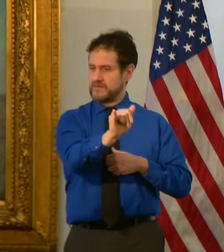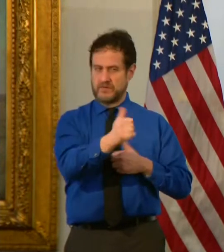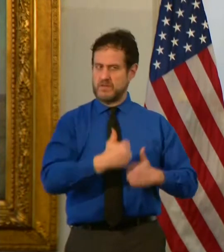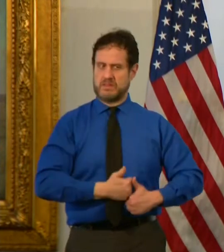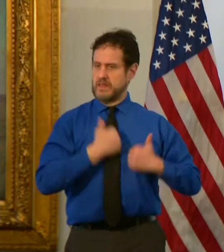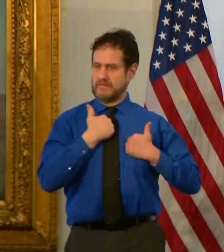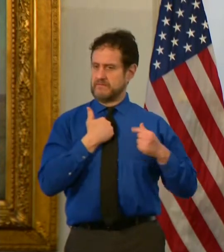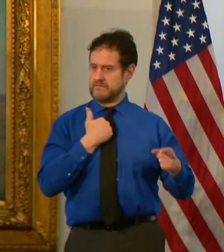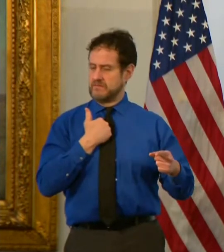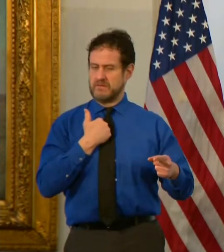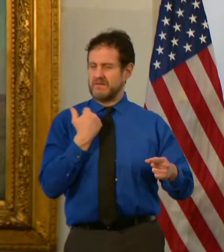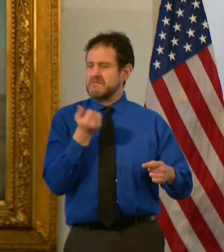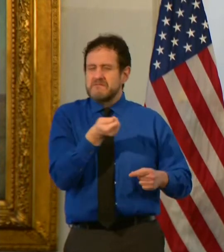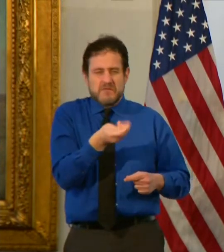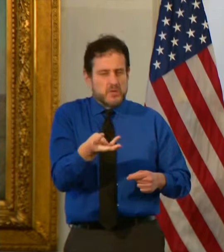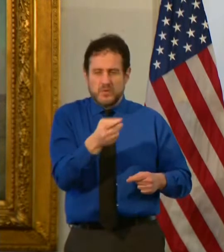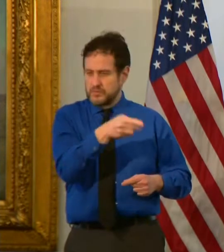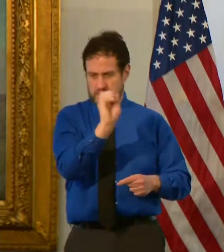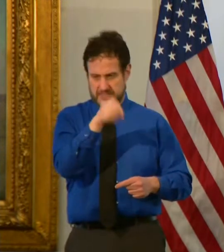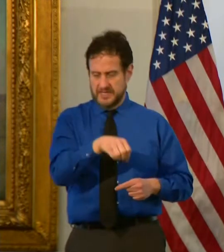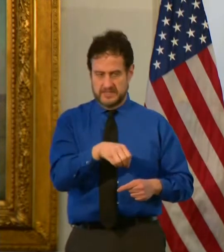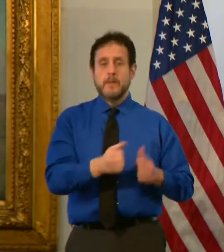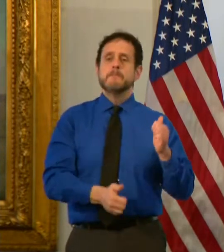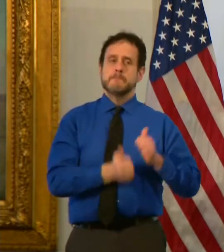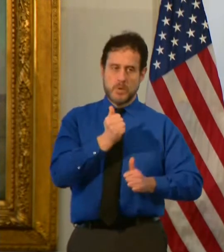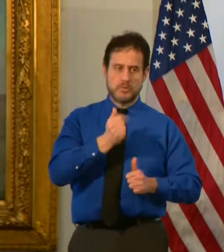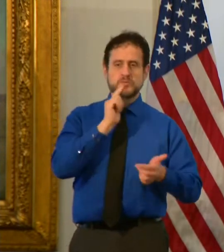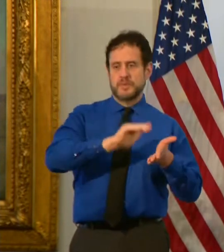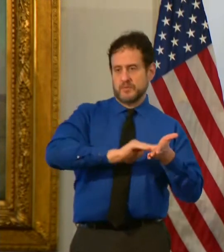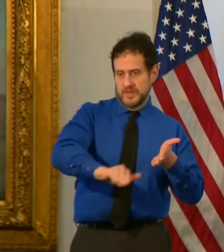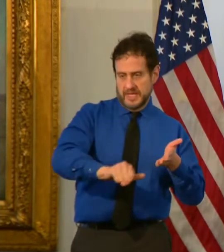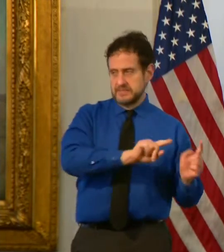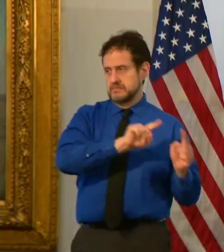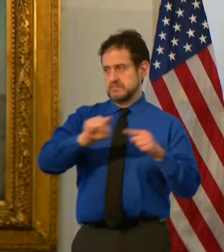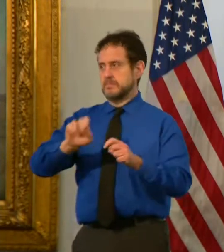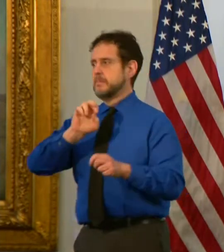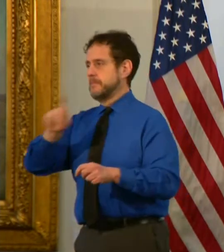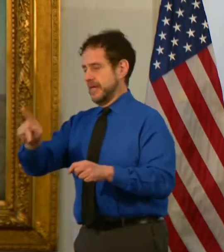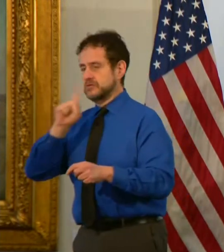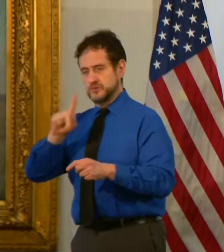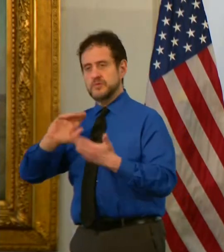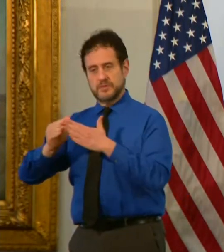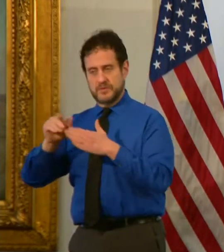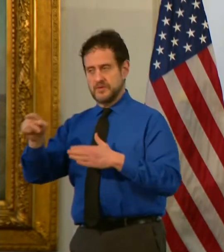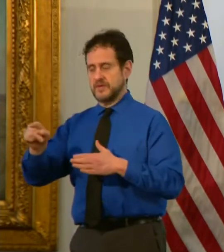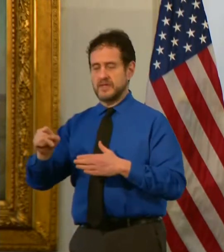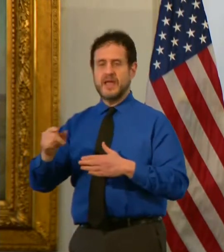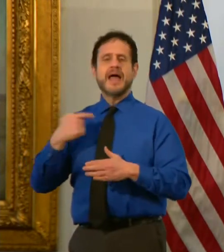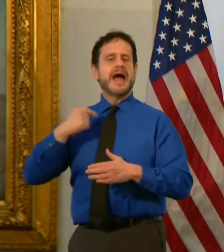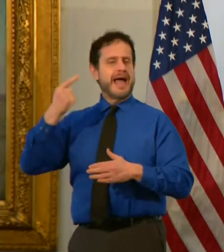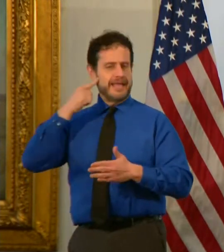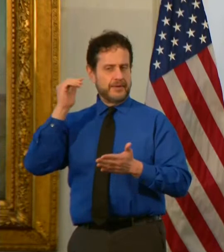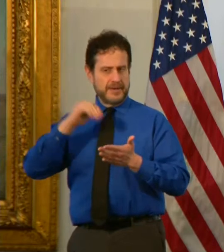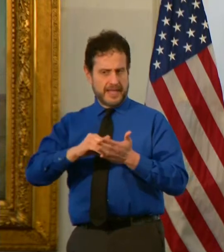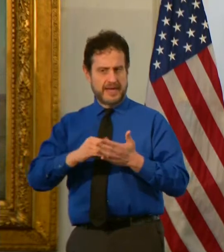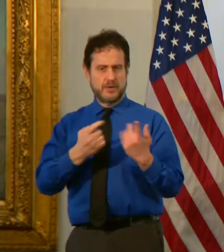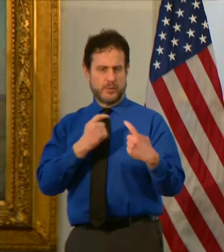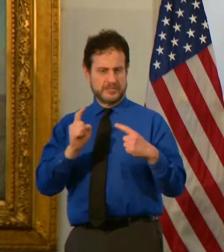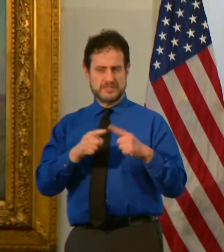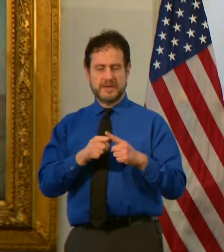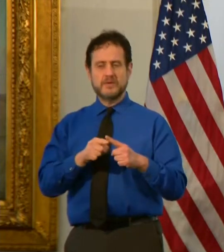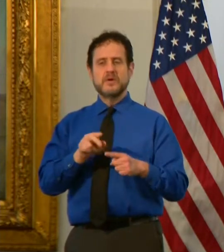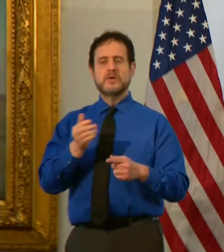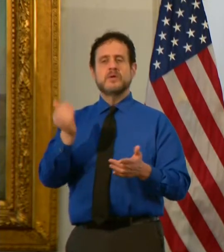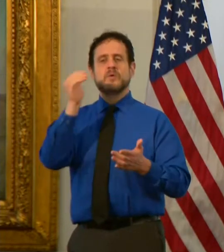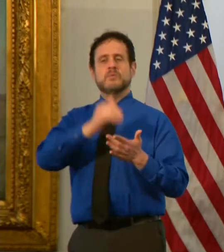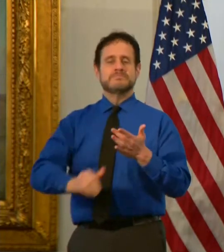small sliver. And so I often hear the question about the repeat offender. So I'm going to just take it on. Somebody might have wrote it and didn't